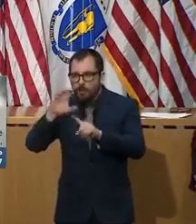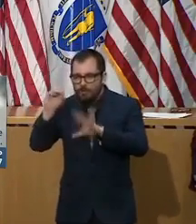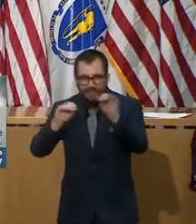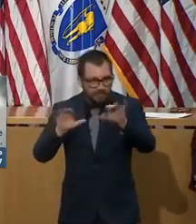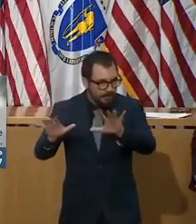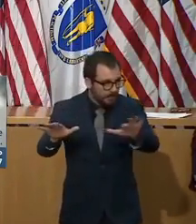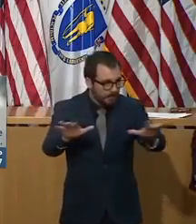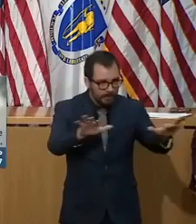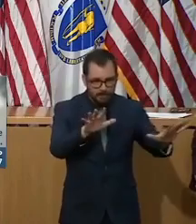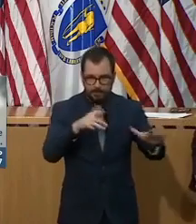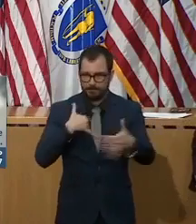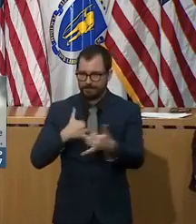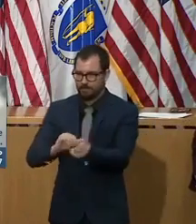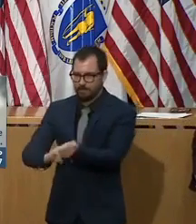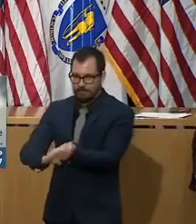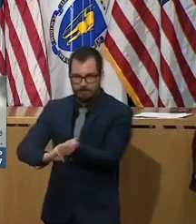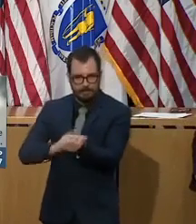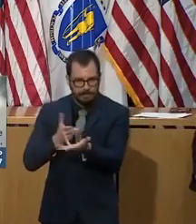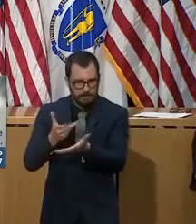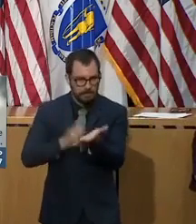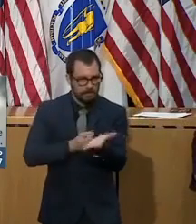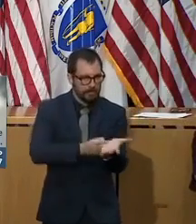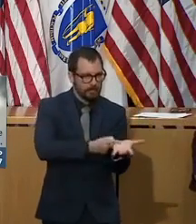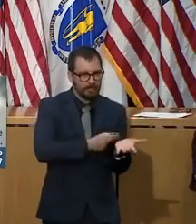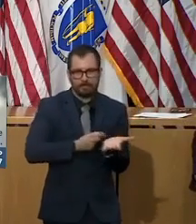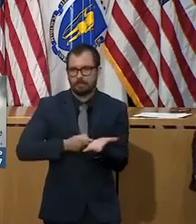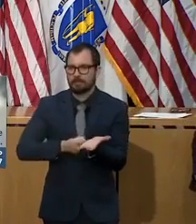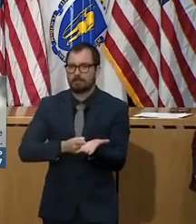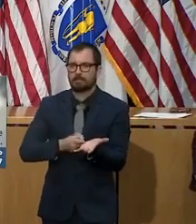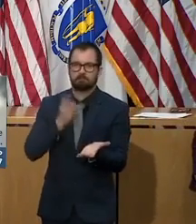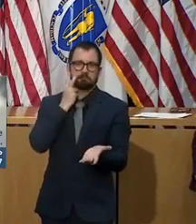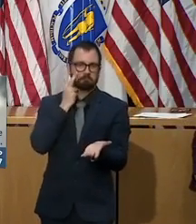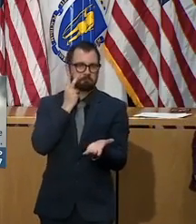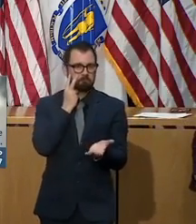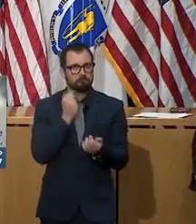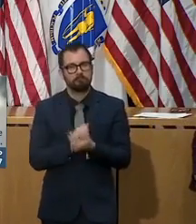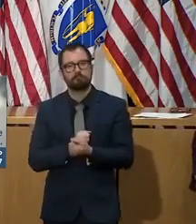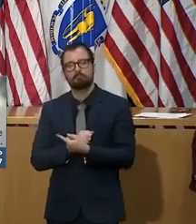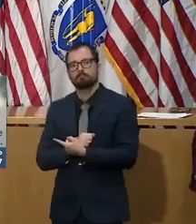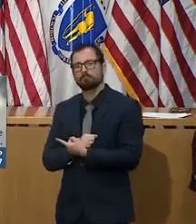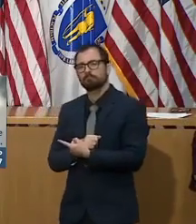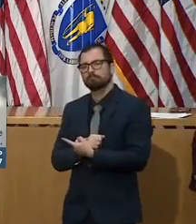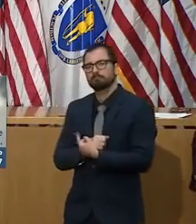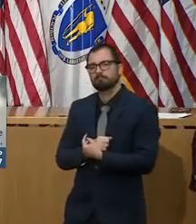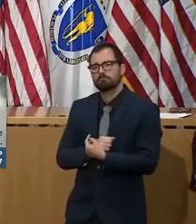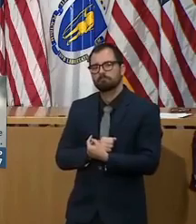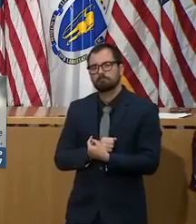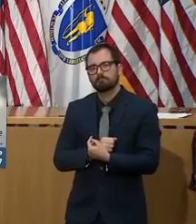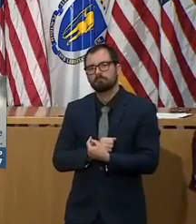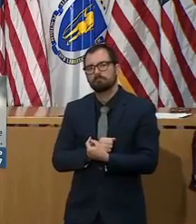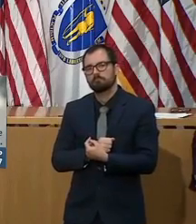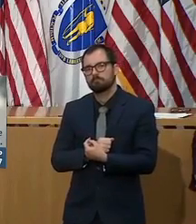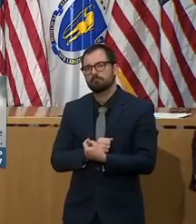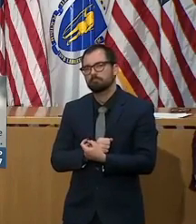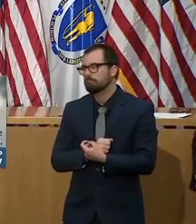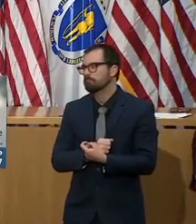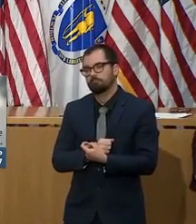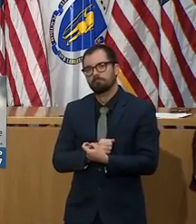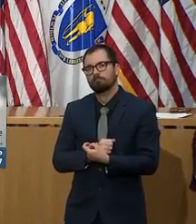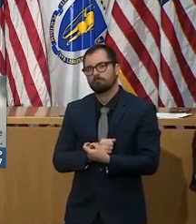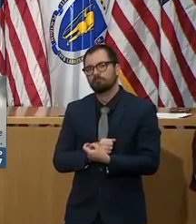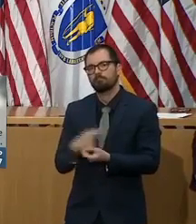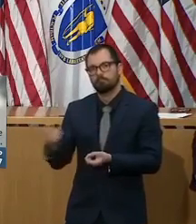at odds. Governors have wanted to reopen, some mayors have not. Ultimately, in our state, whose decision will it